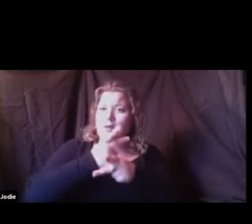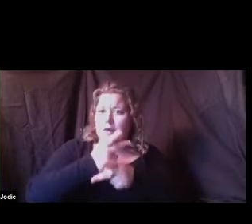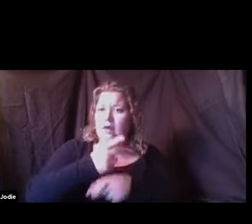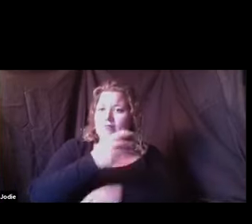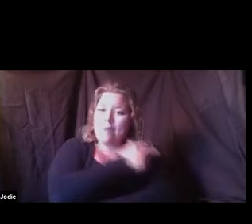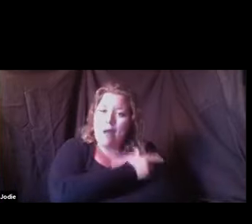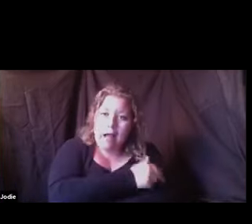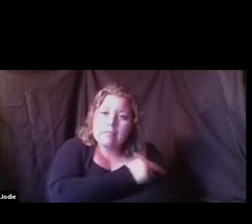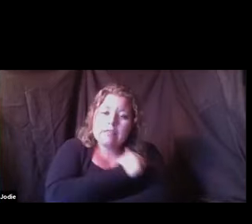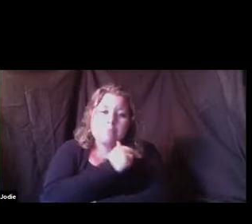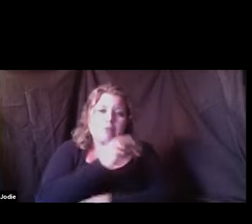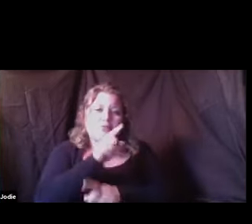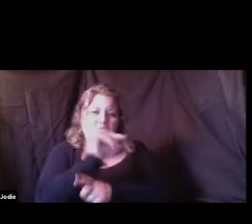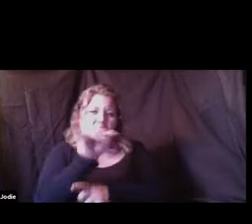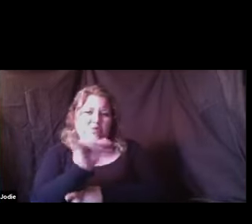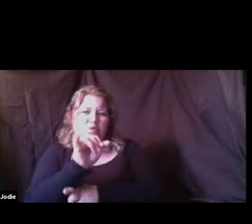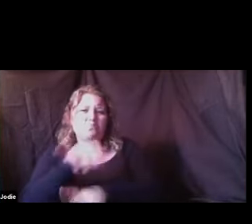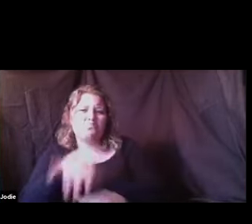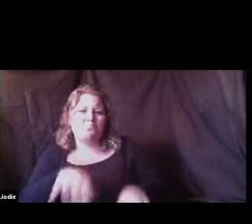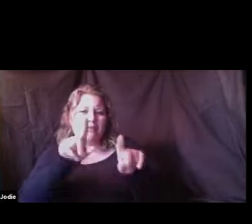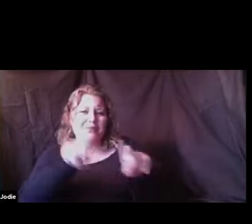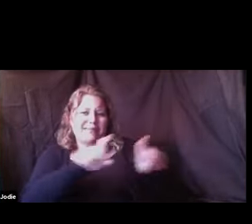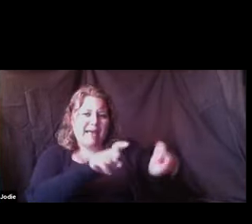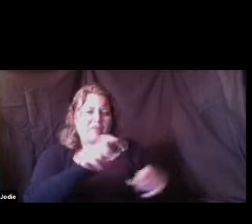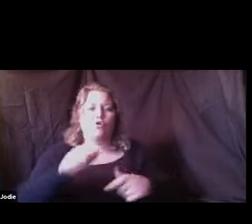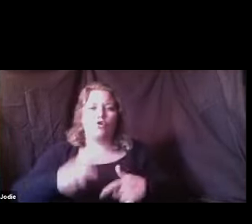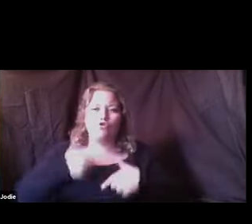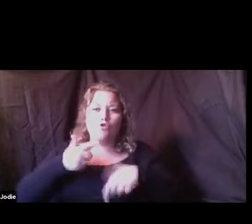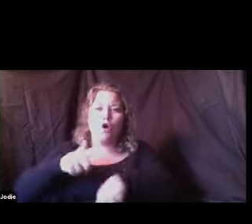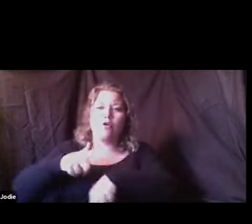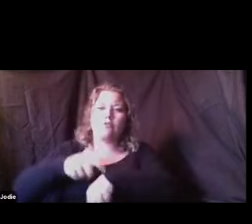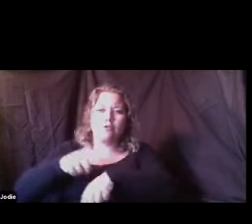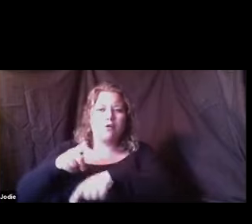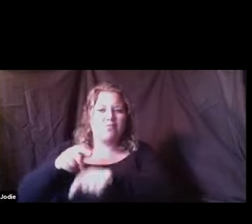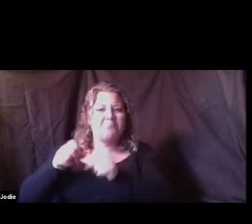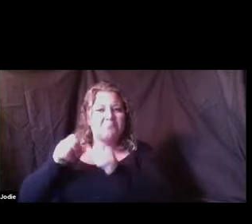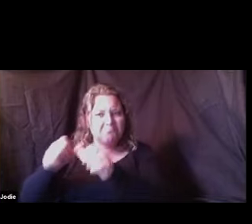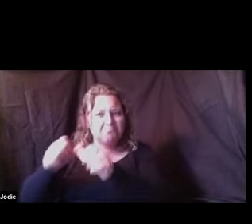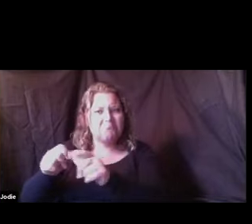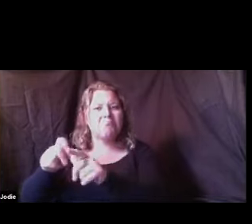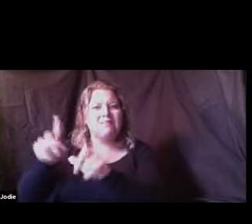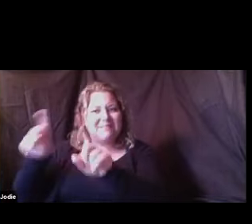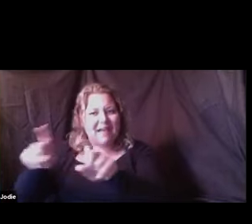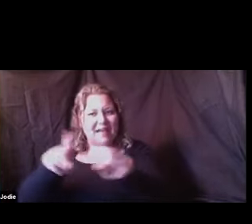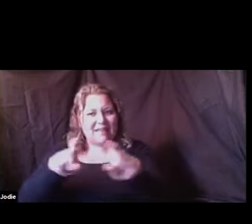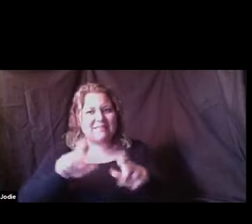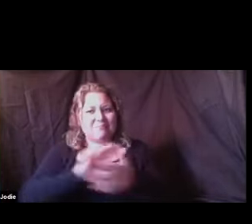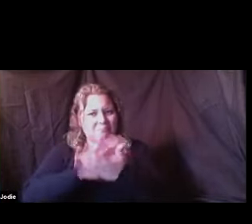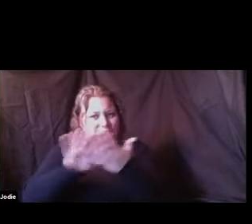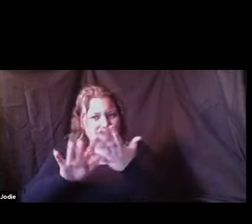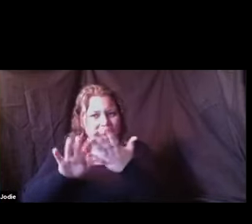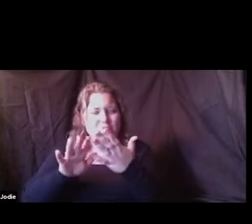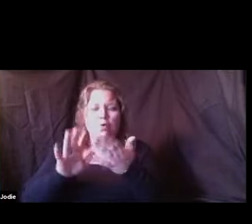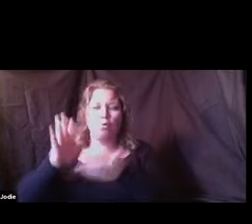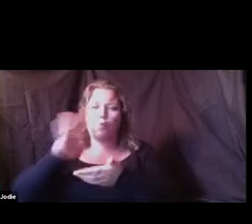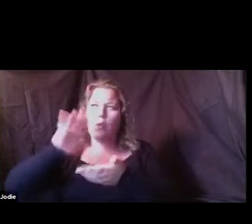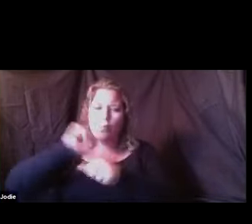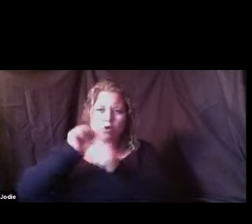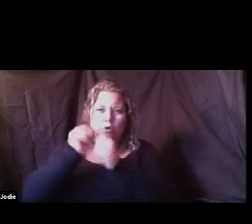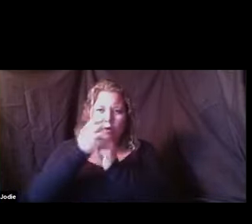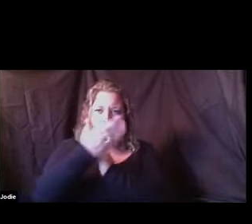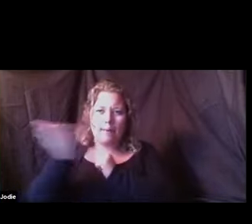for individuals that have symptoms. And I guess I also just want to say that if someone has